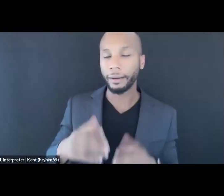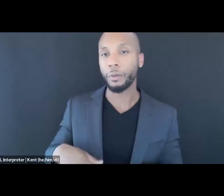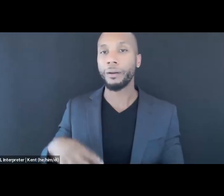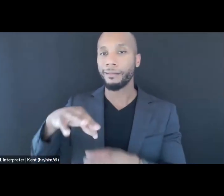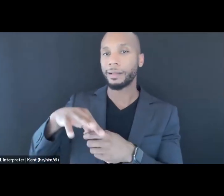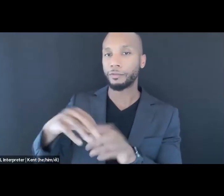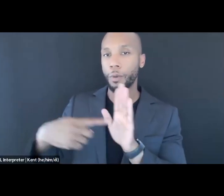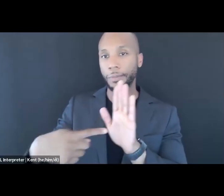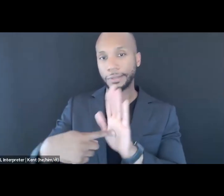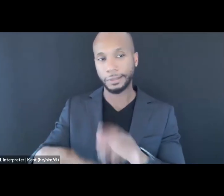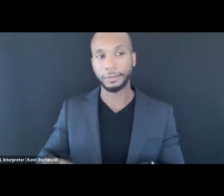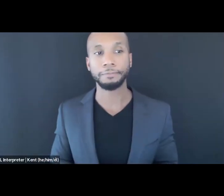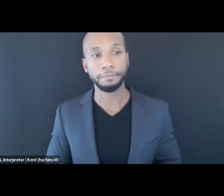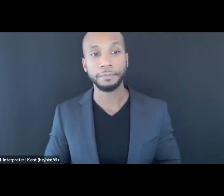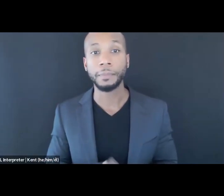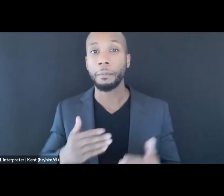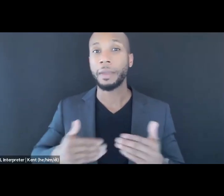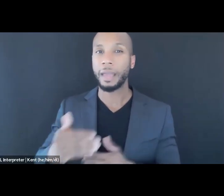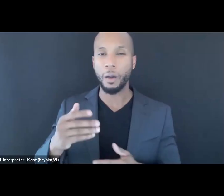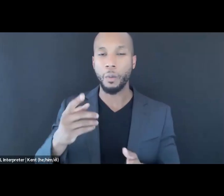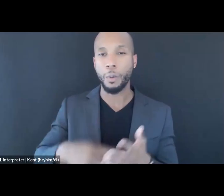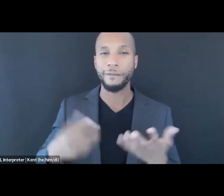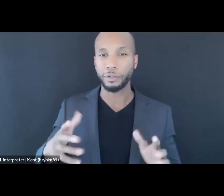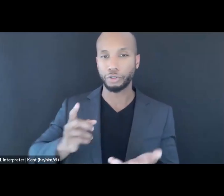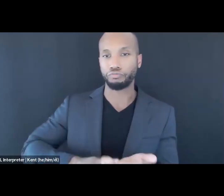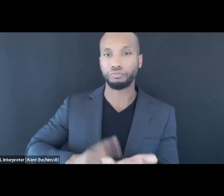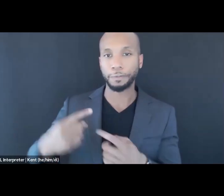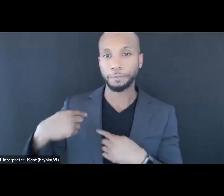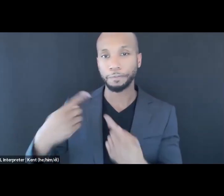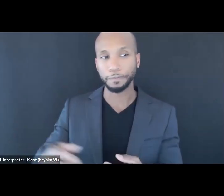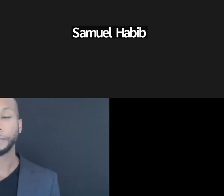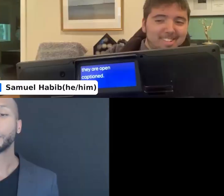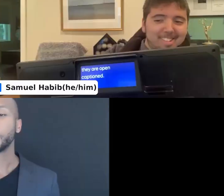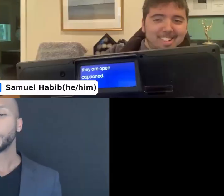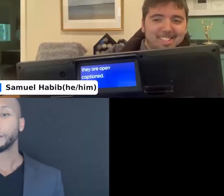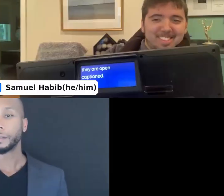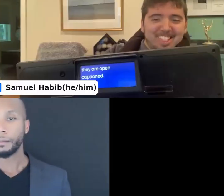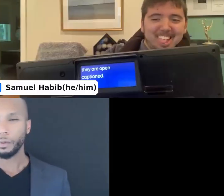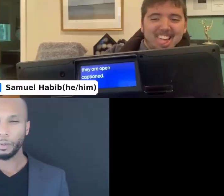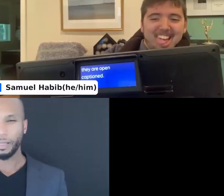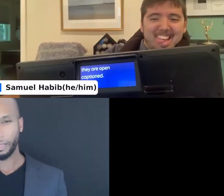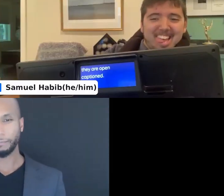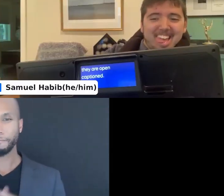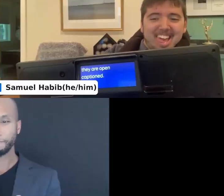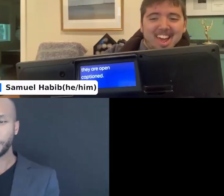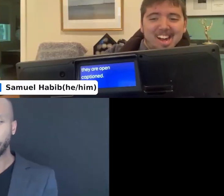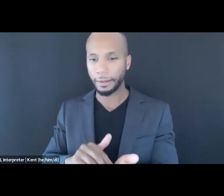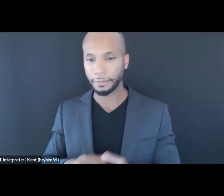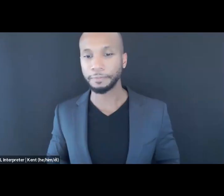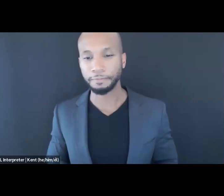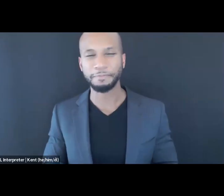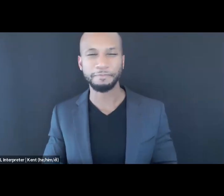representative beyond what's already been covered. So Samuel, I think we're going back to you.